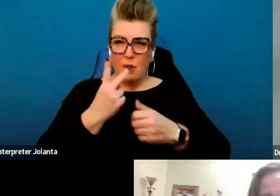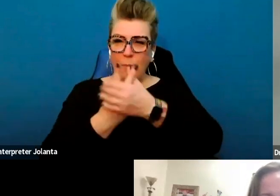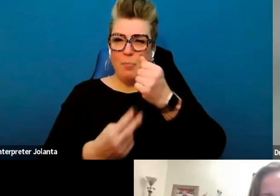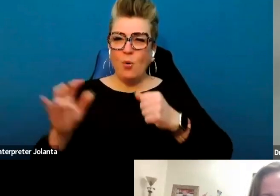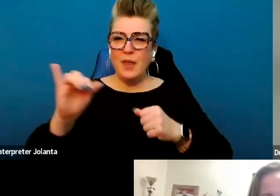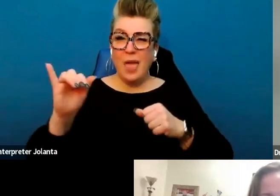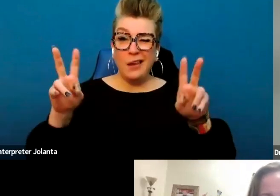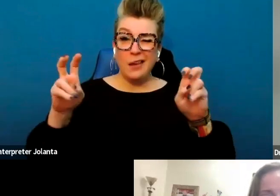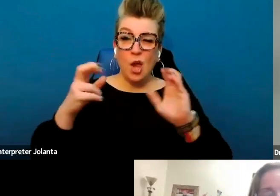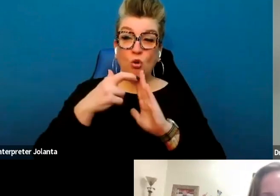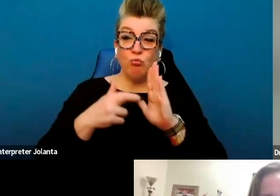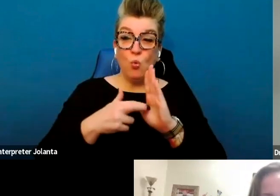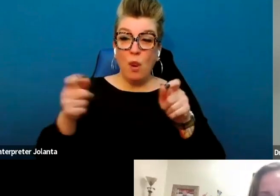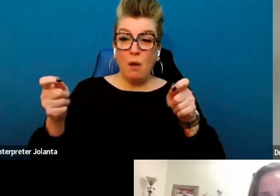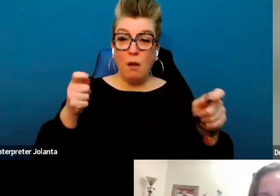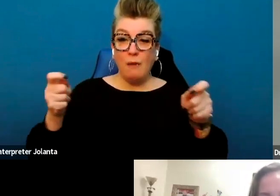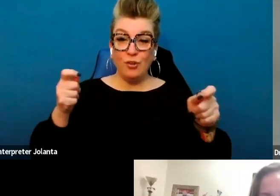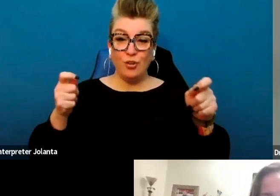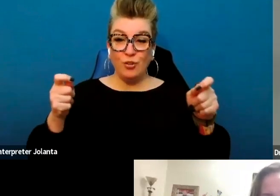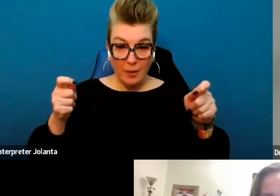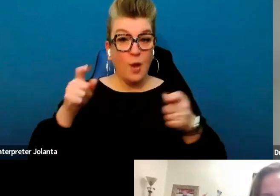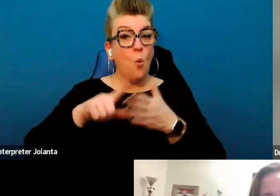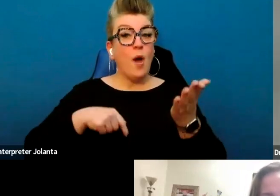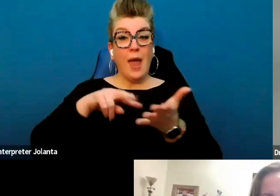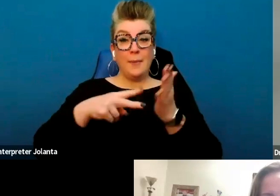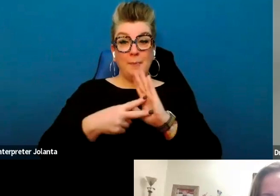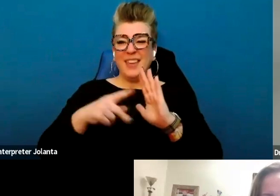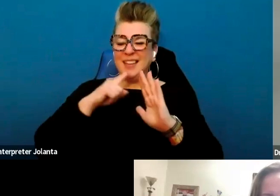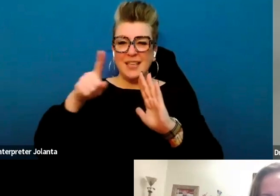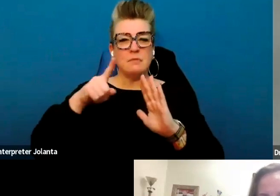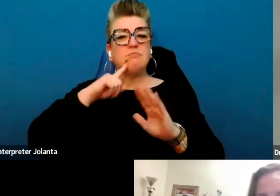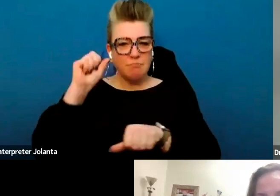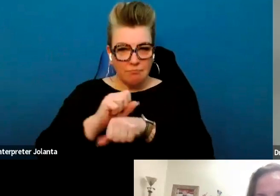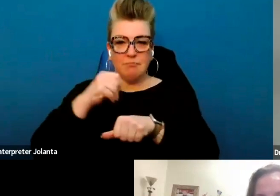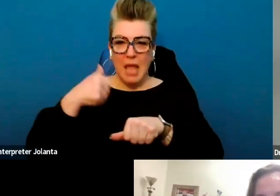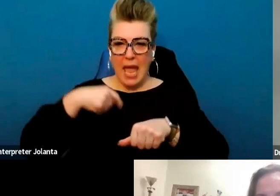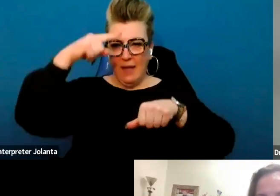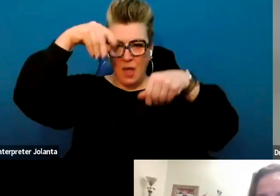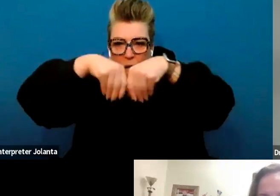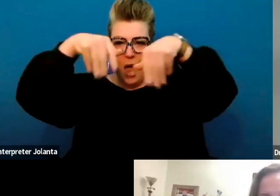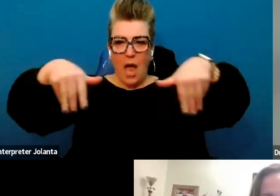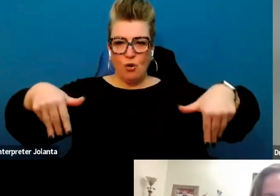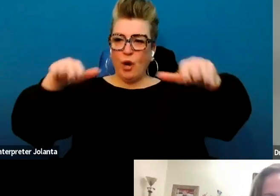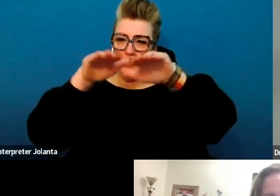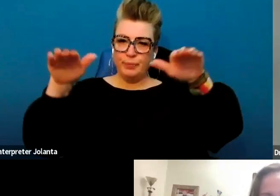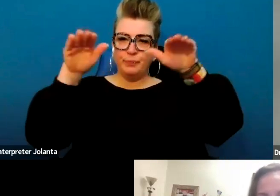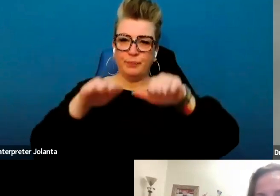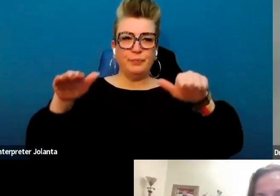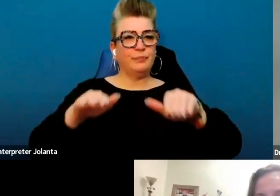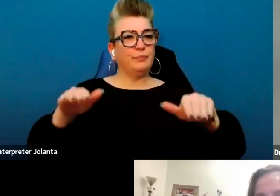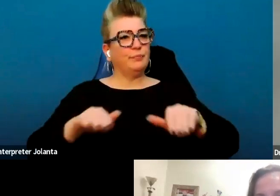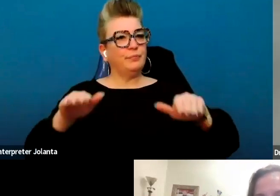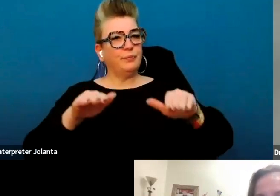like rule governed, in the sense that they're hierarchical and those kind of the nature of